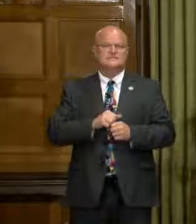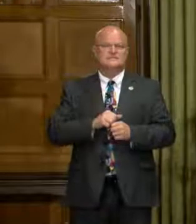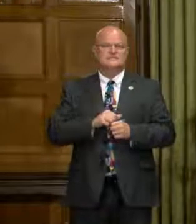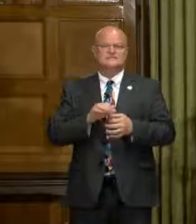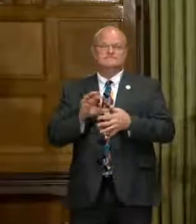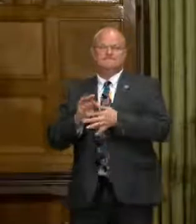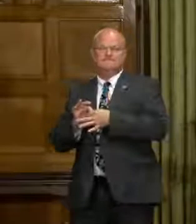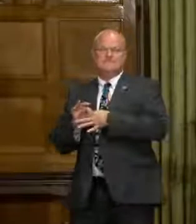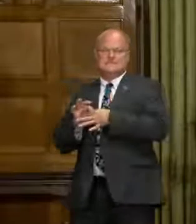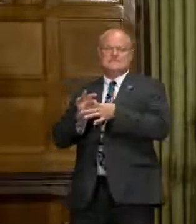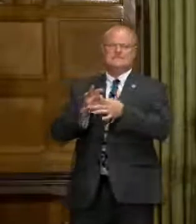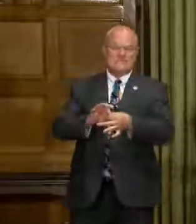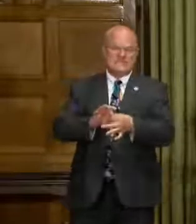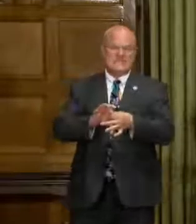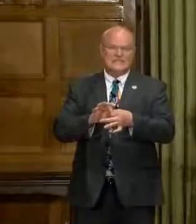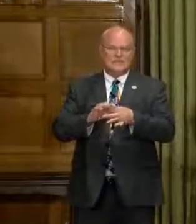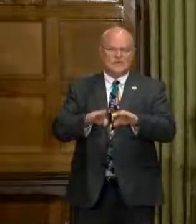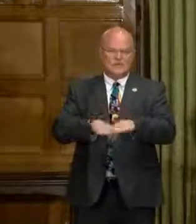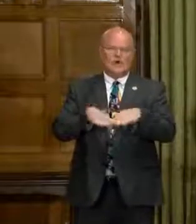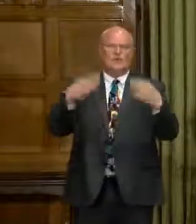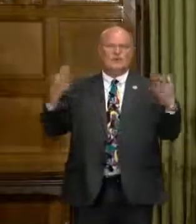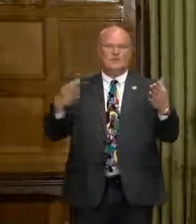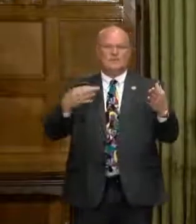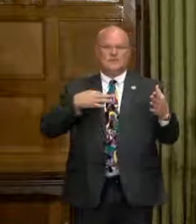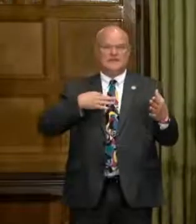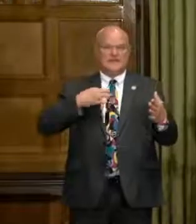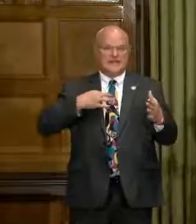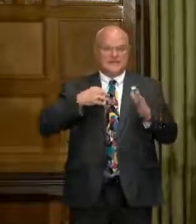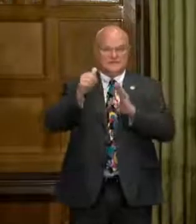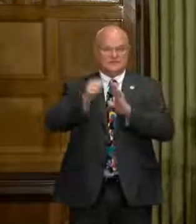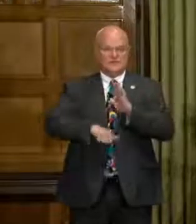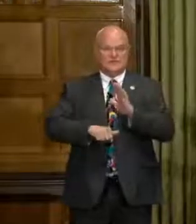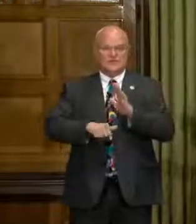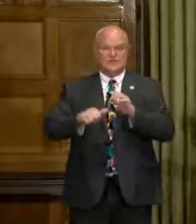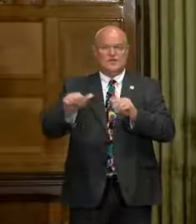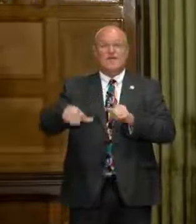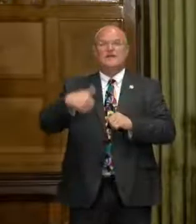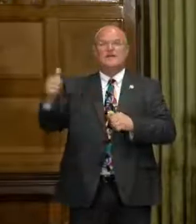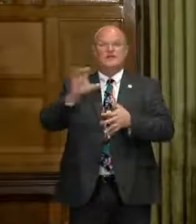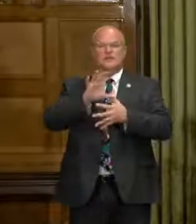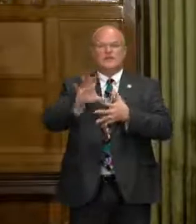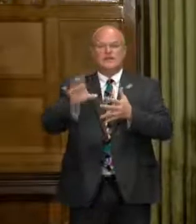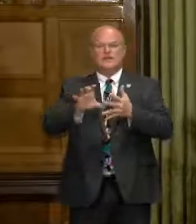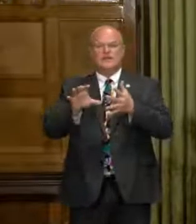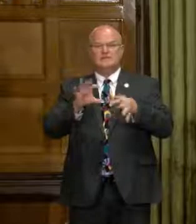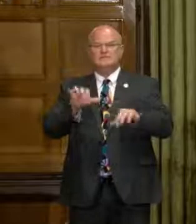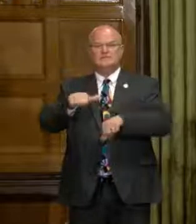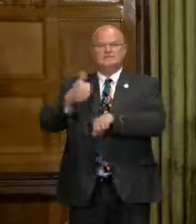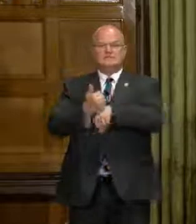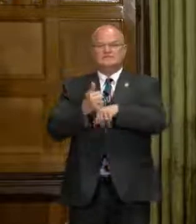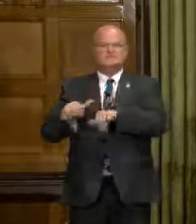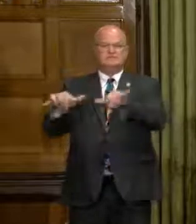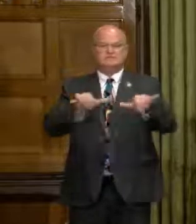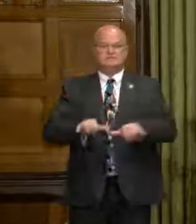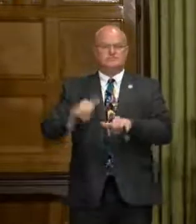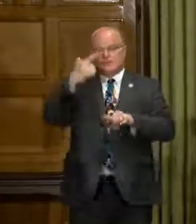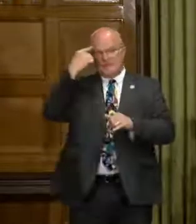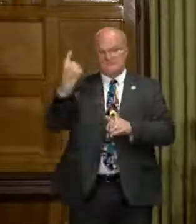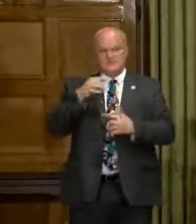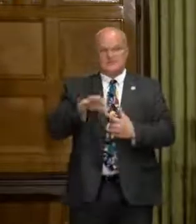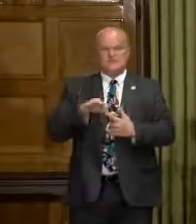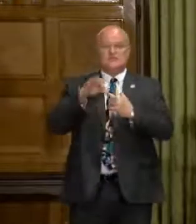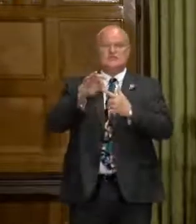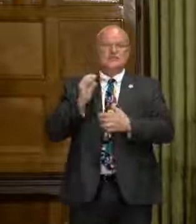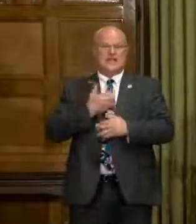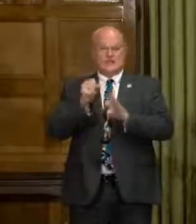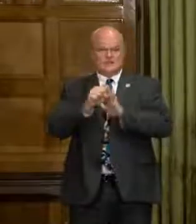linked necessarily, and when we open up the elective surgeries, to every other criteria that's set in there, because that's something that's unique